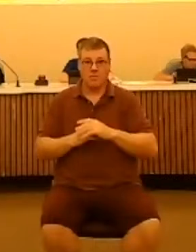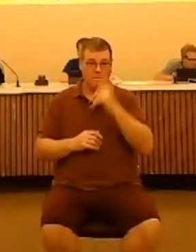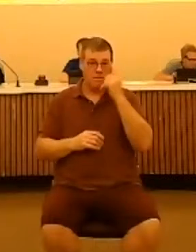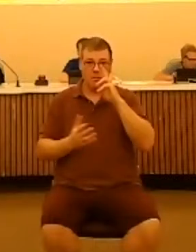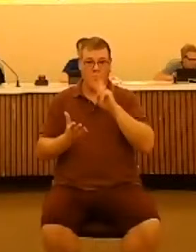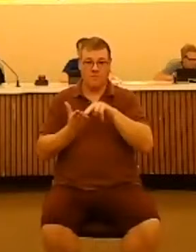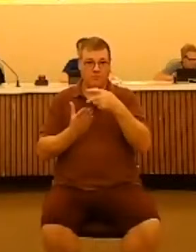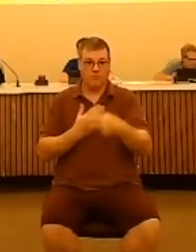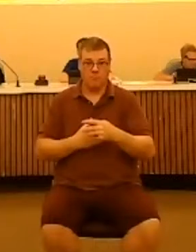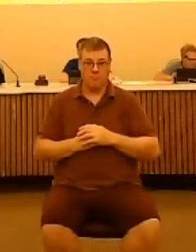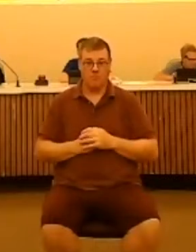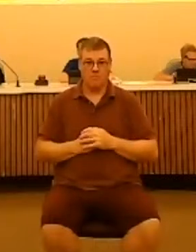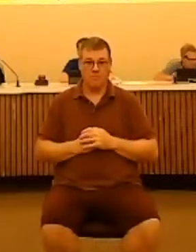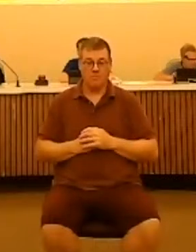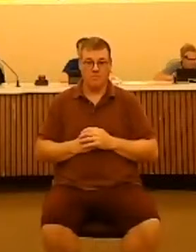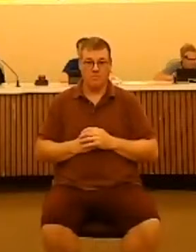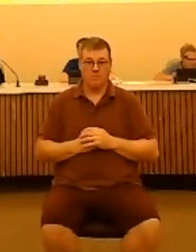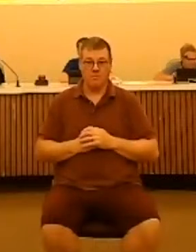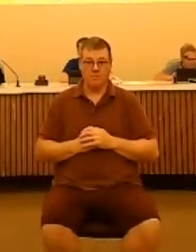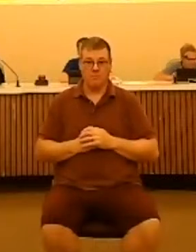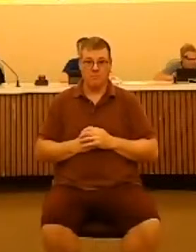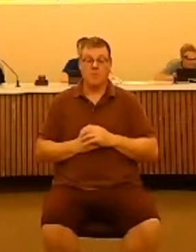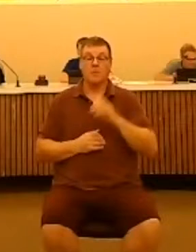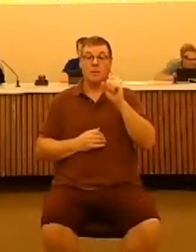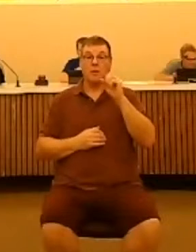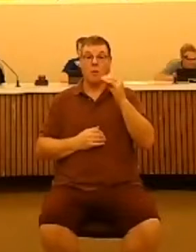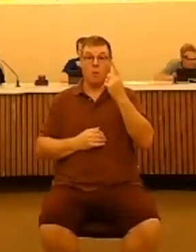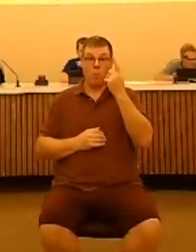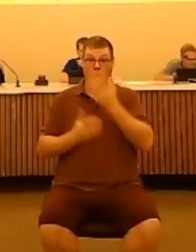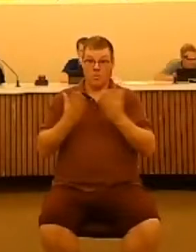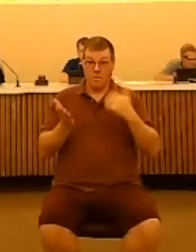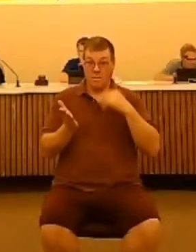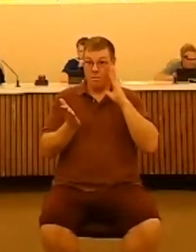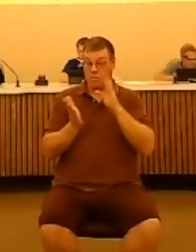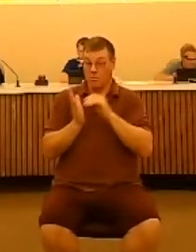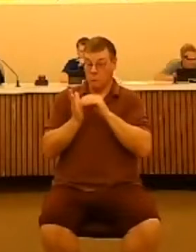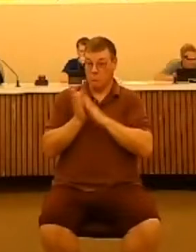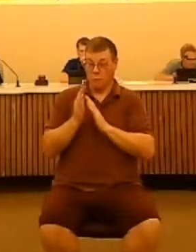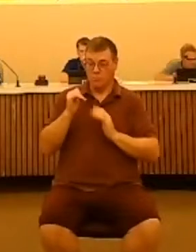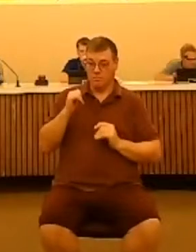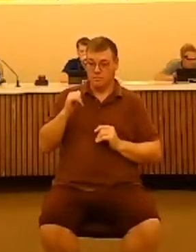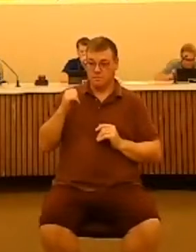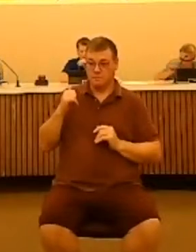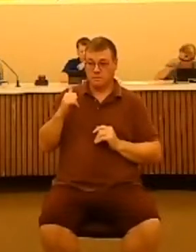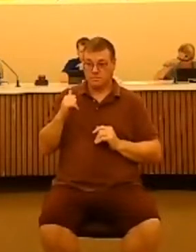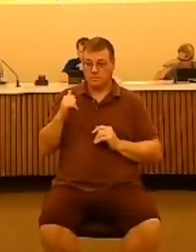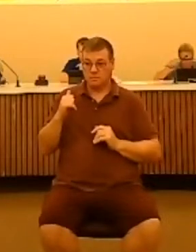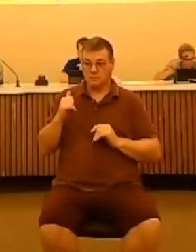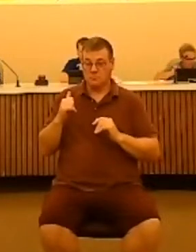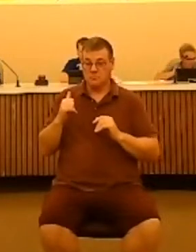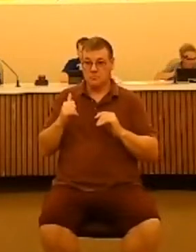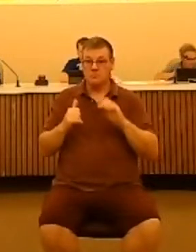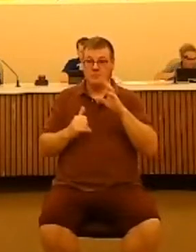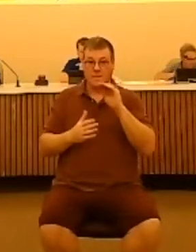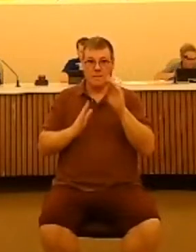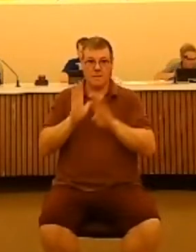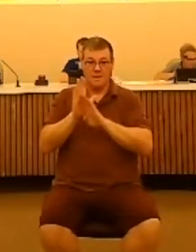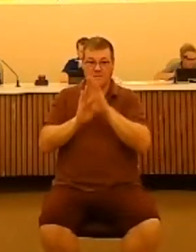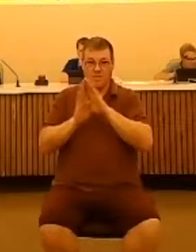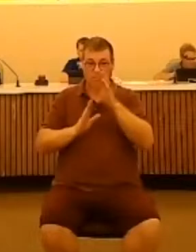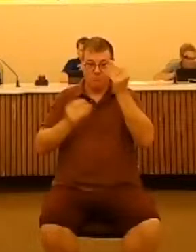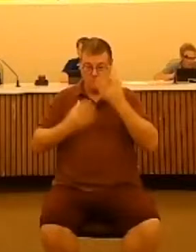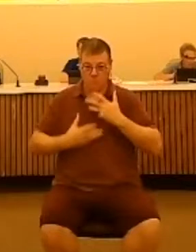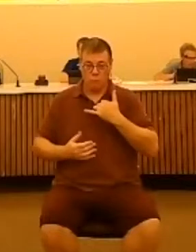fall down. But So one of the things I'll note, and the developers can correct me if I'm